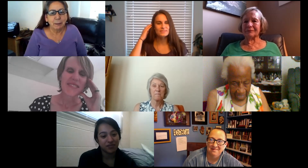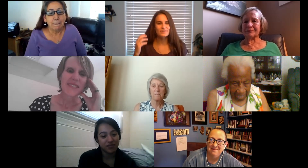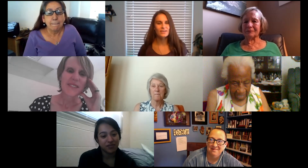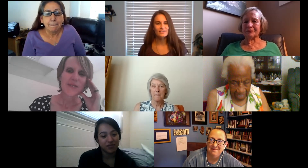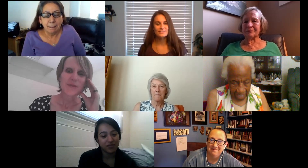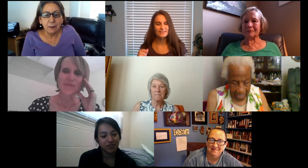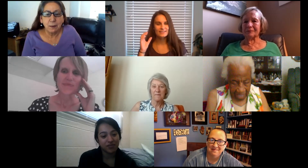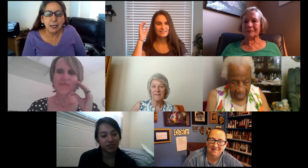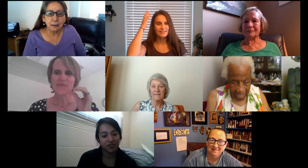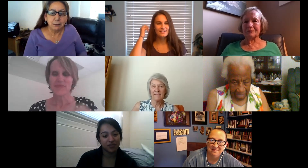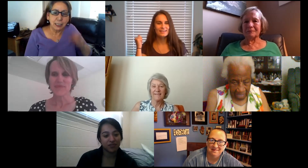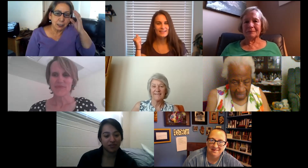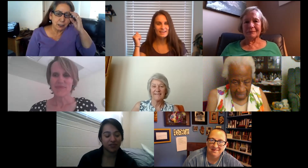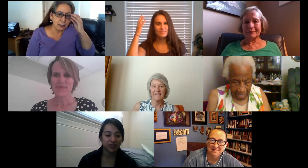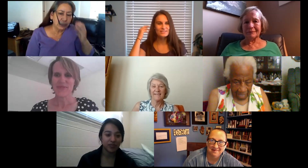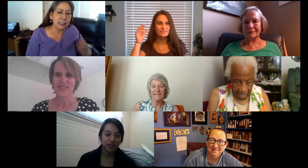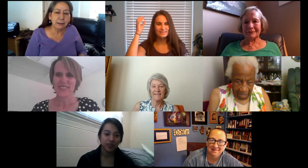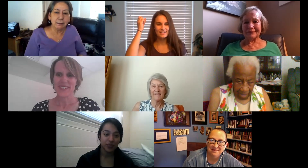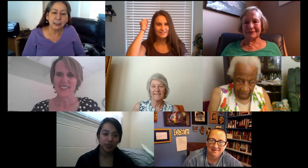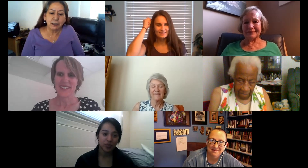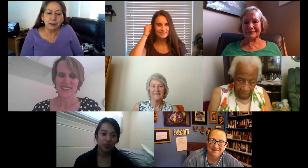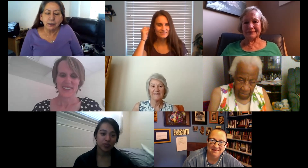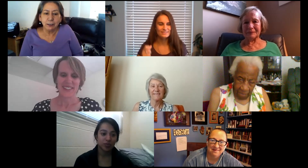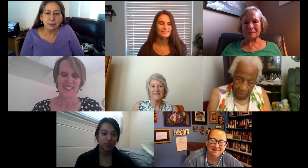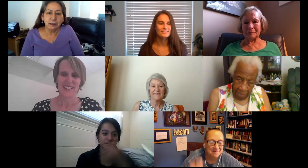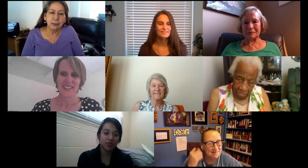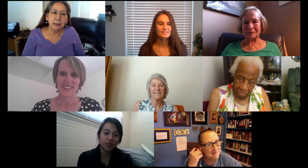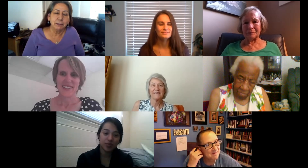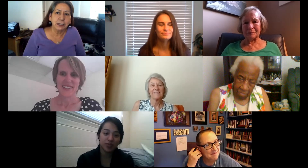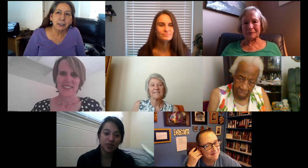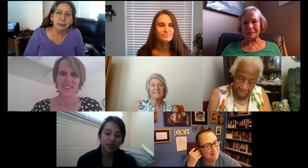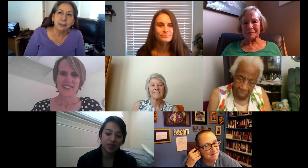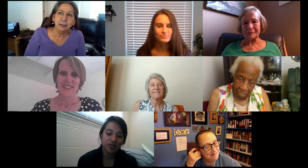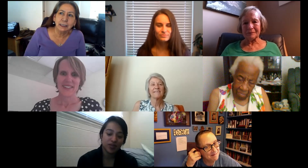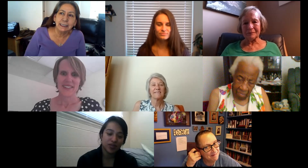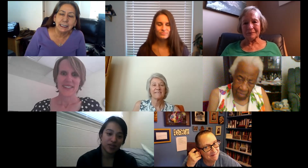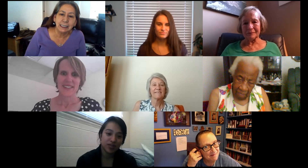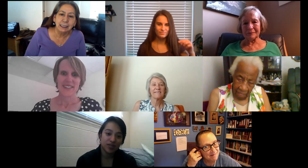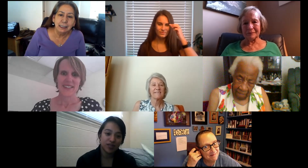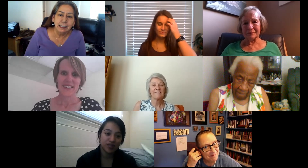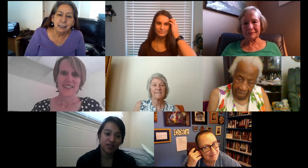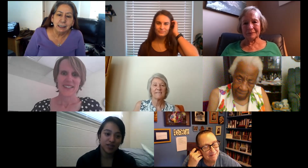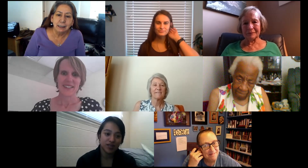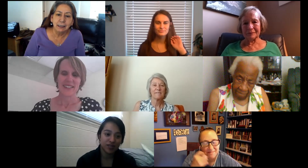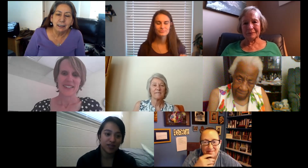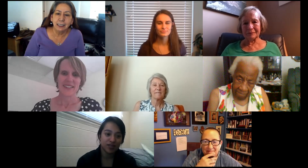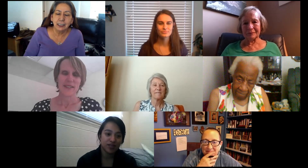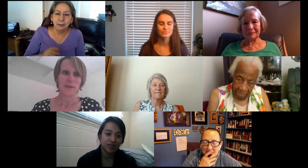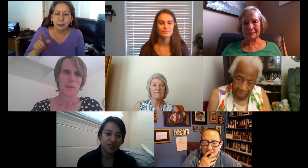nicknames even. It's like Right. a My nickname daughter, by doing that. my daughter Cindy. Her name